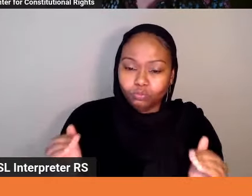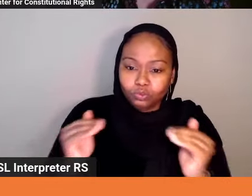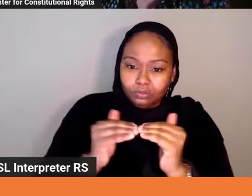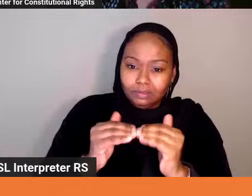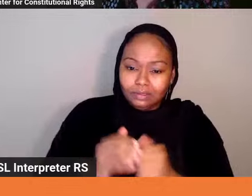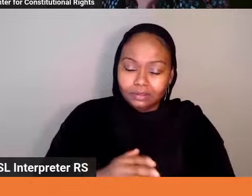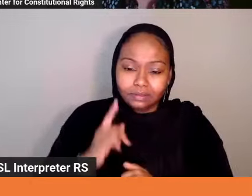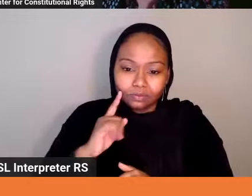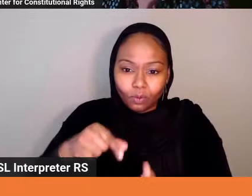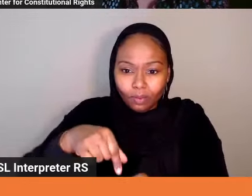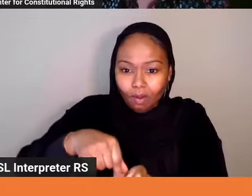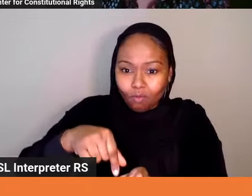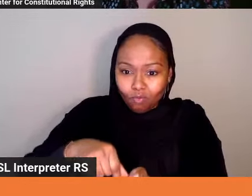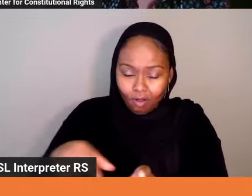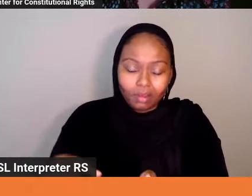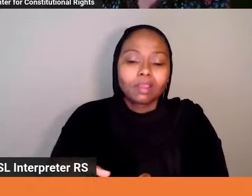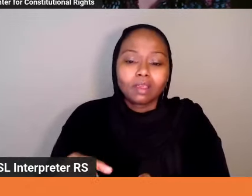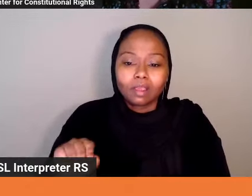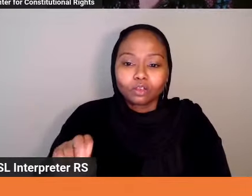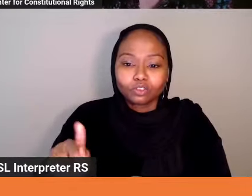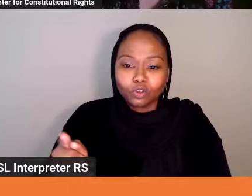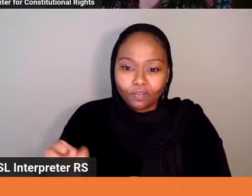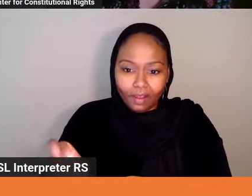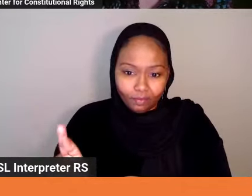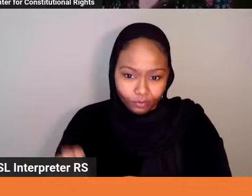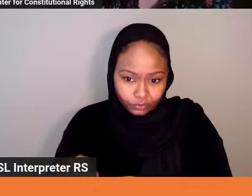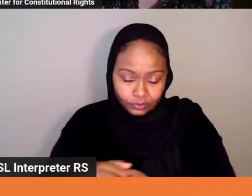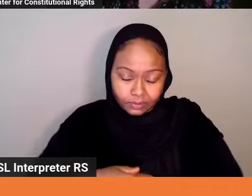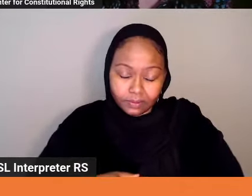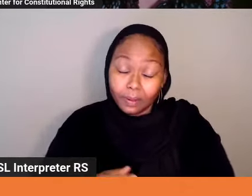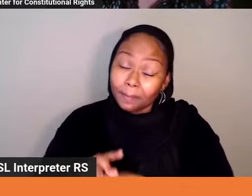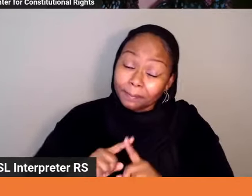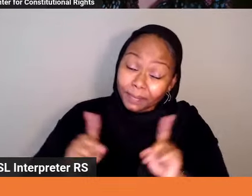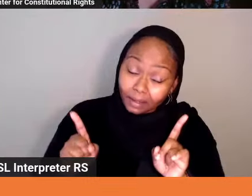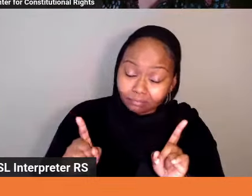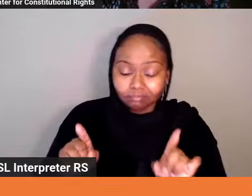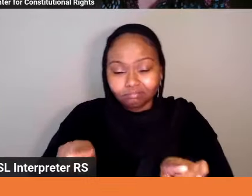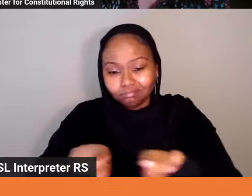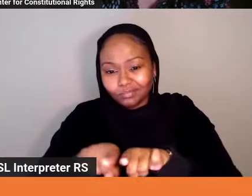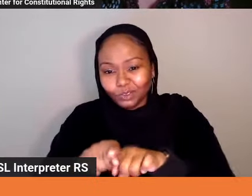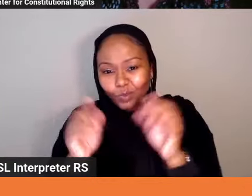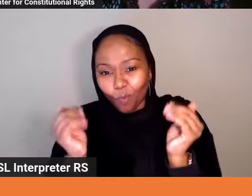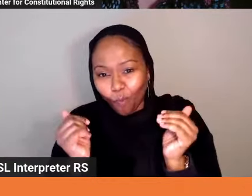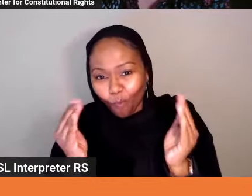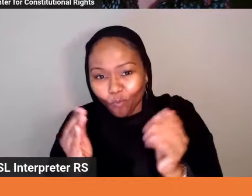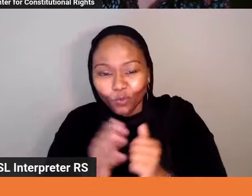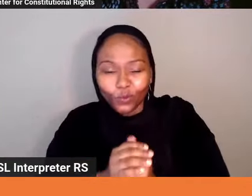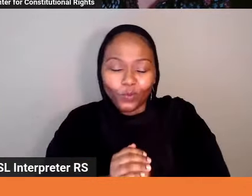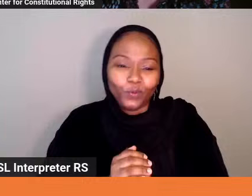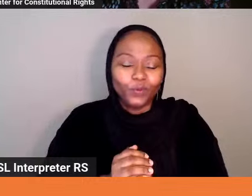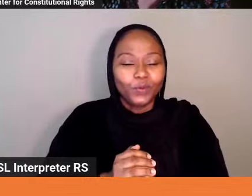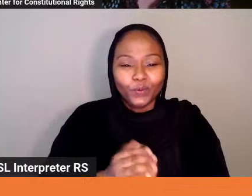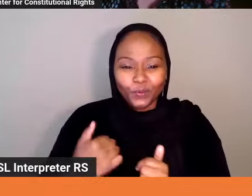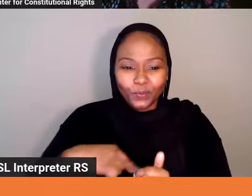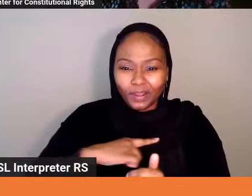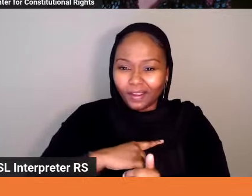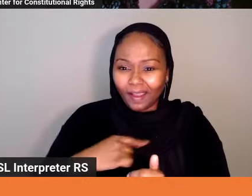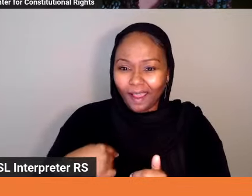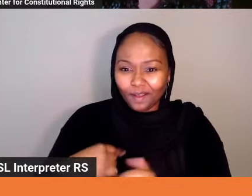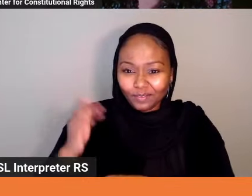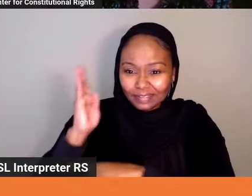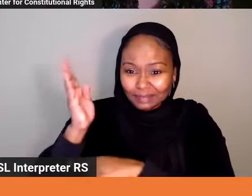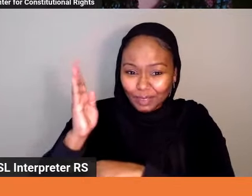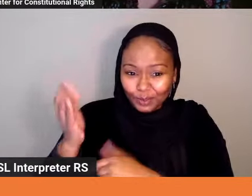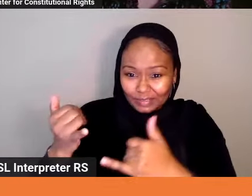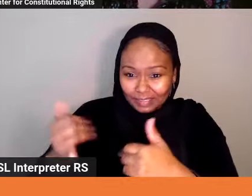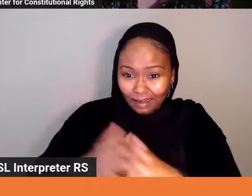survivors. But I'm also hopeful and inspired by being in this virtual space with our speakers today and by the number